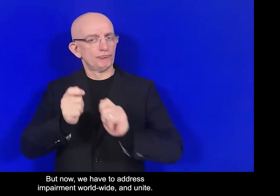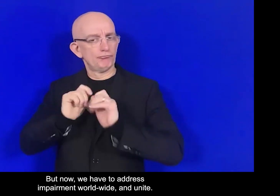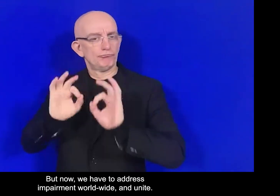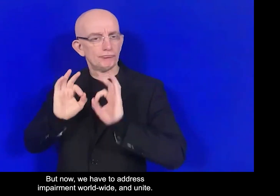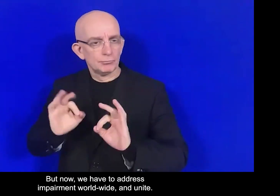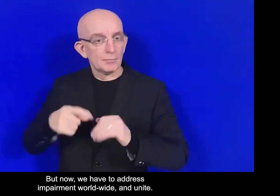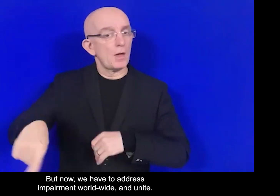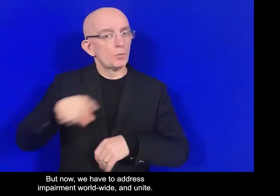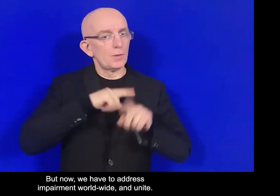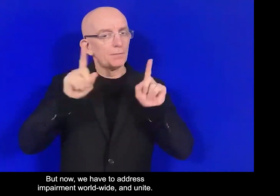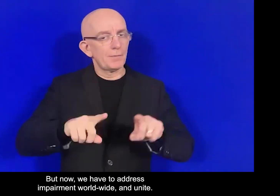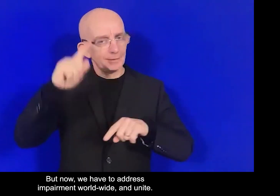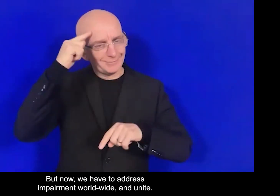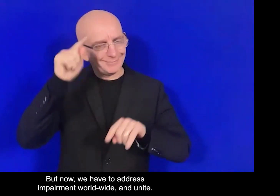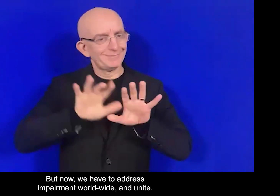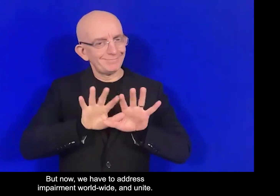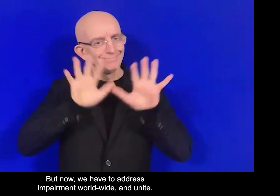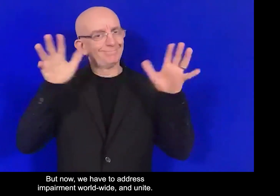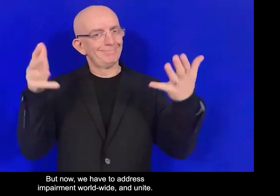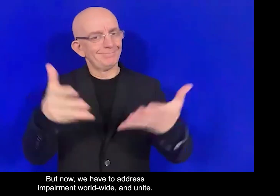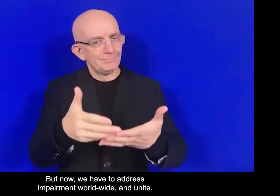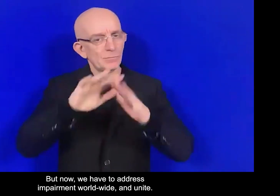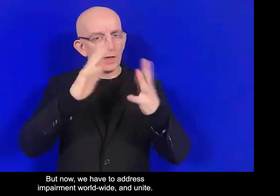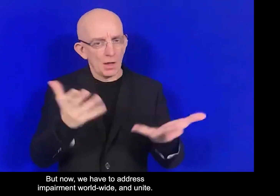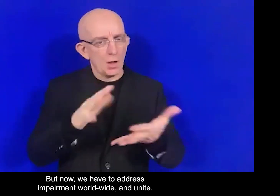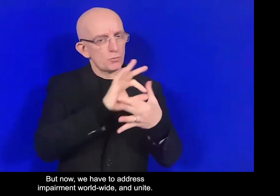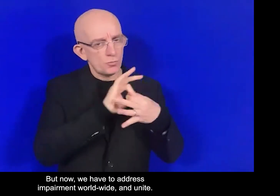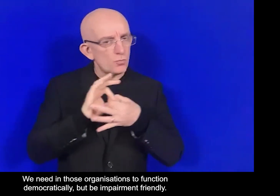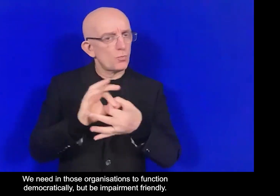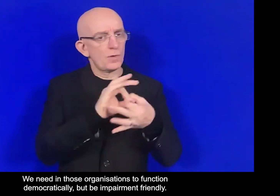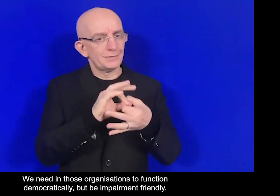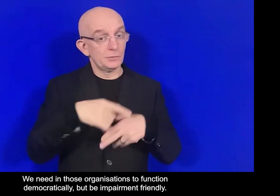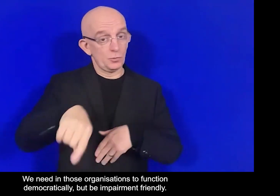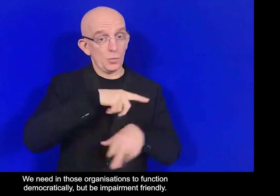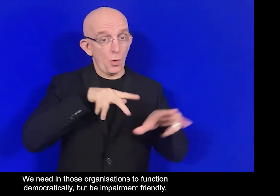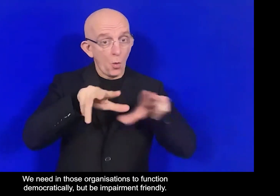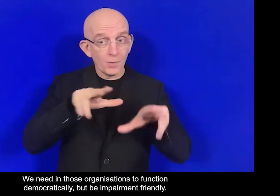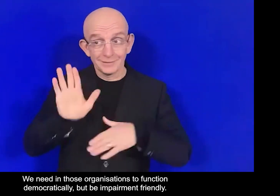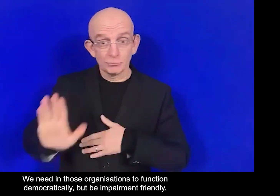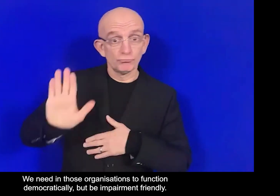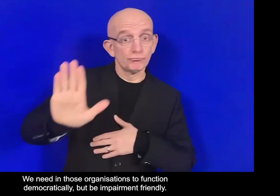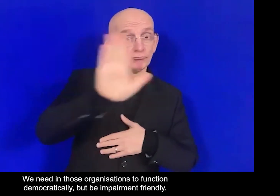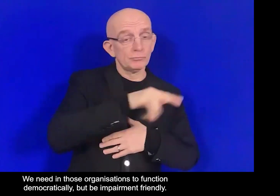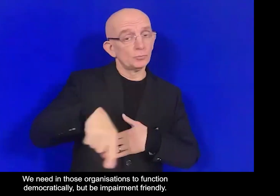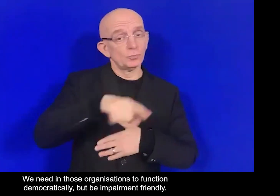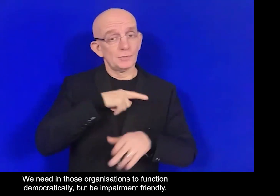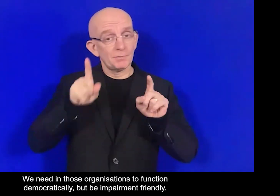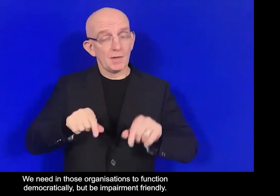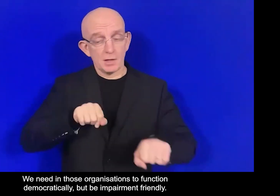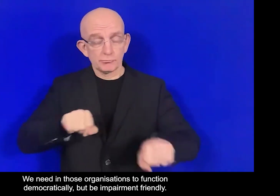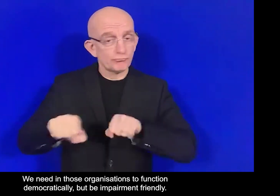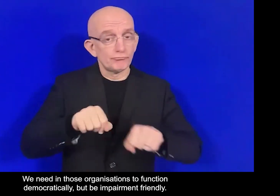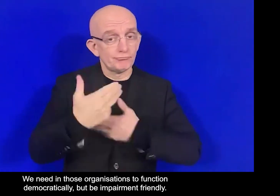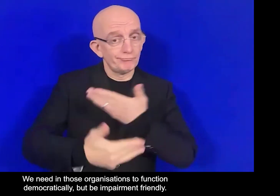address impairment worldwide and unite. We need in those organizations to function